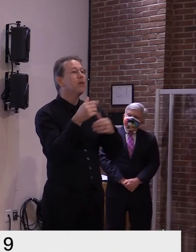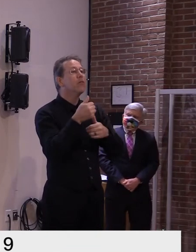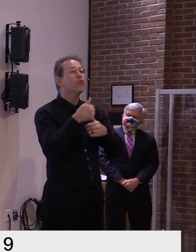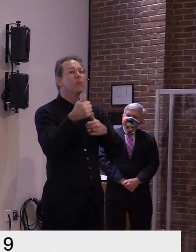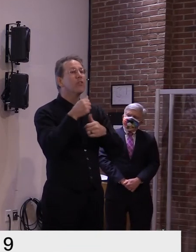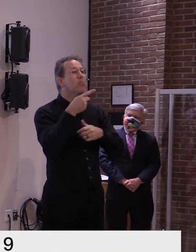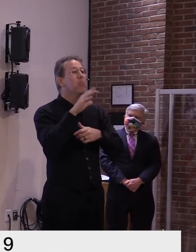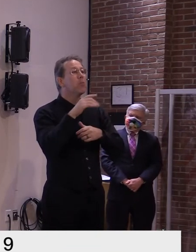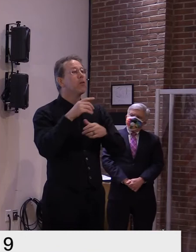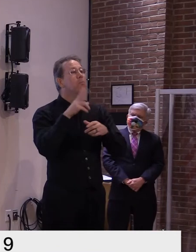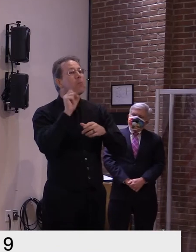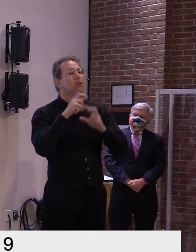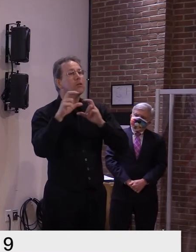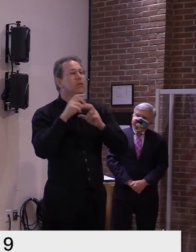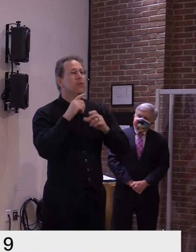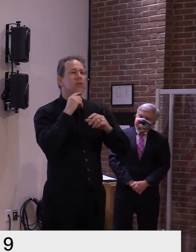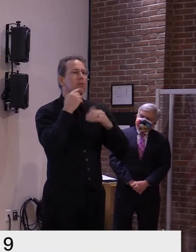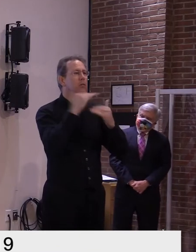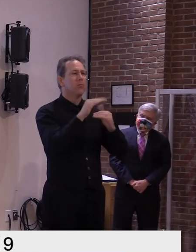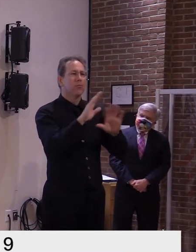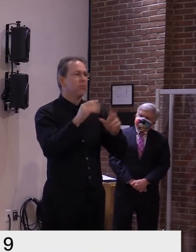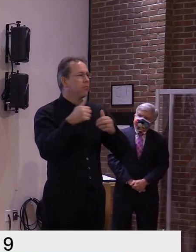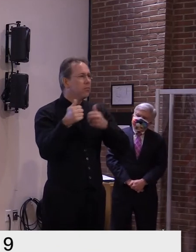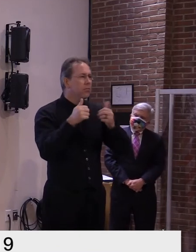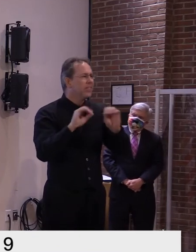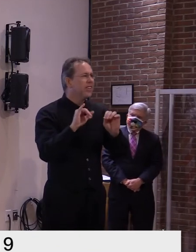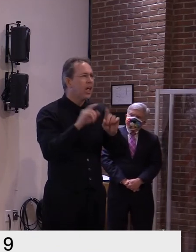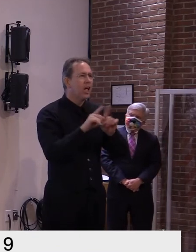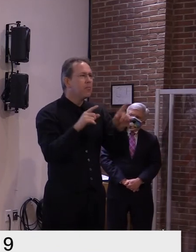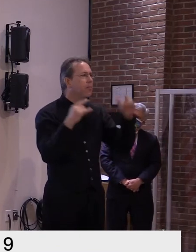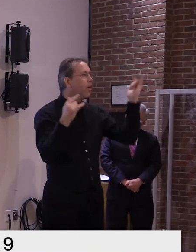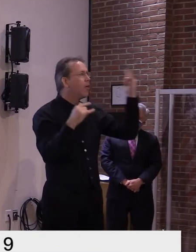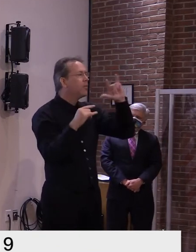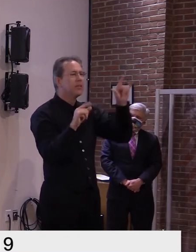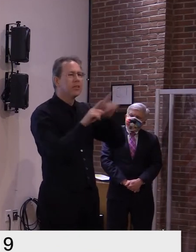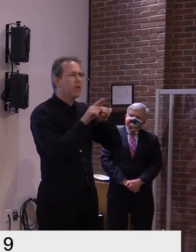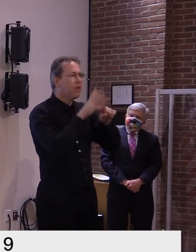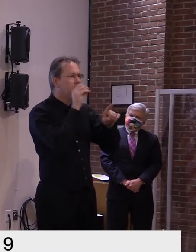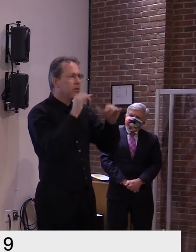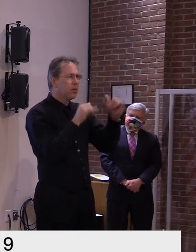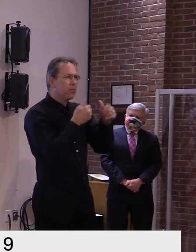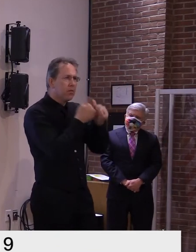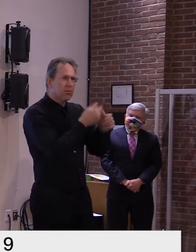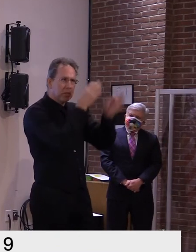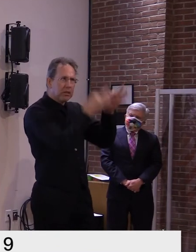have the ability to determine their capacity, and then passengers have to determine what the correct